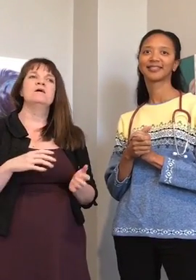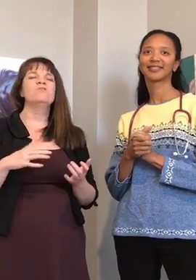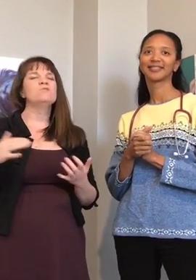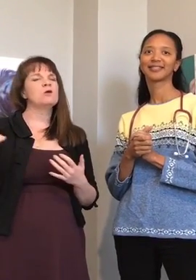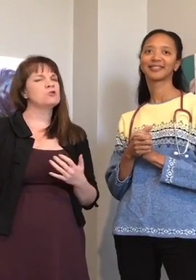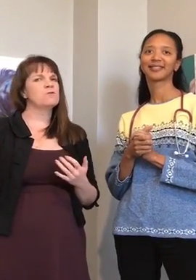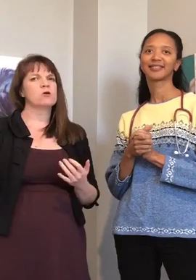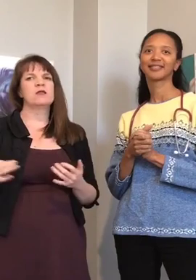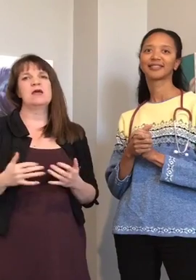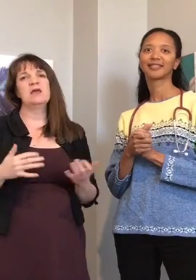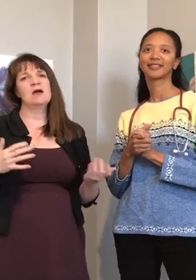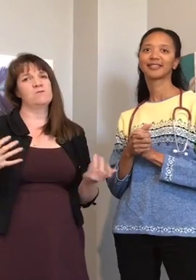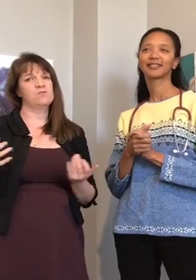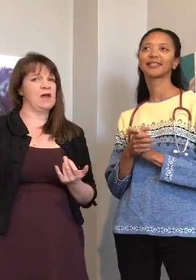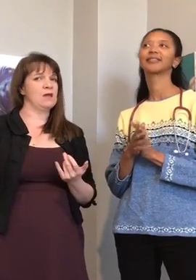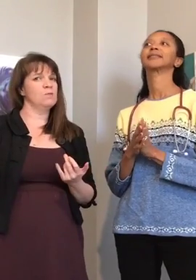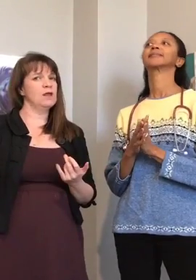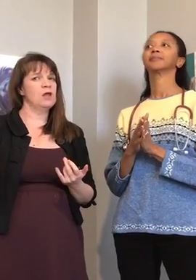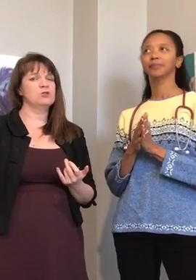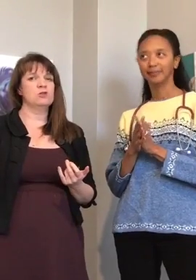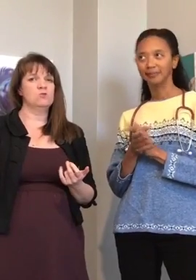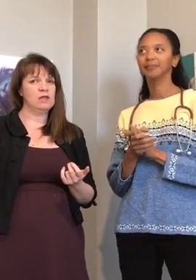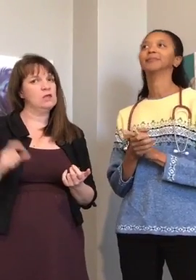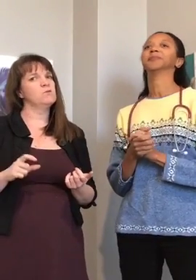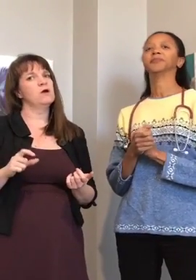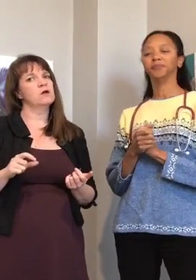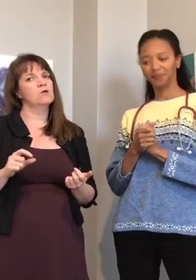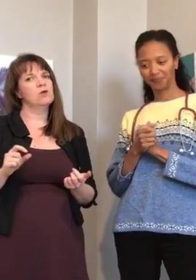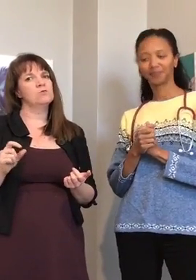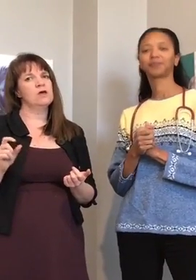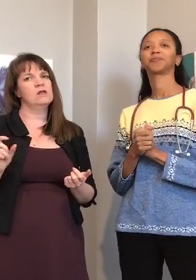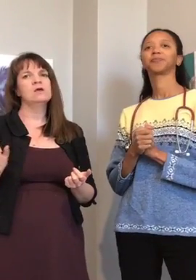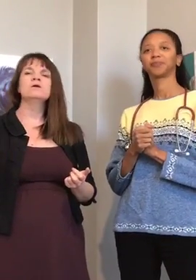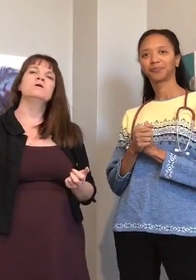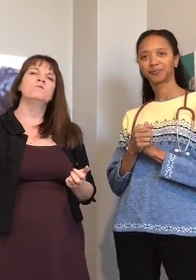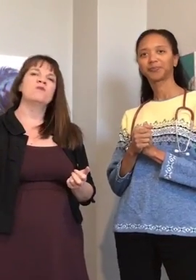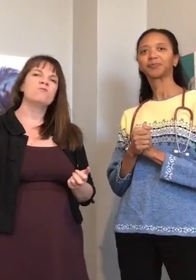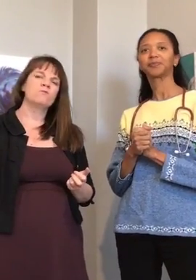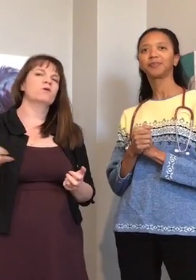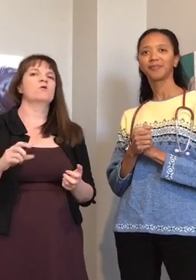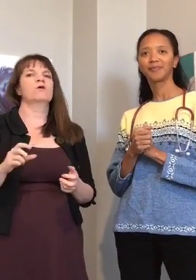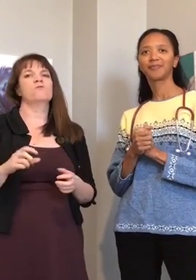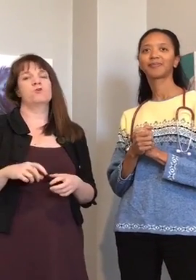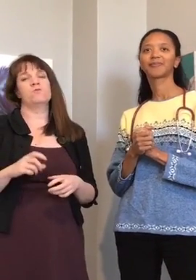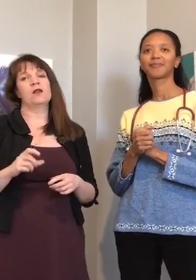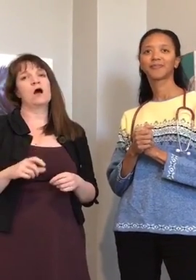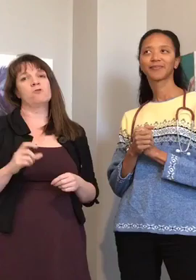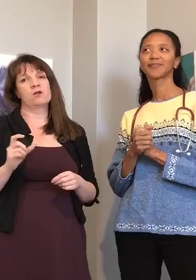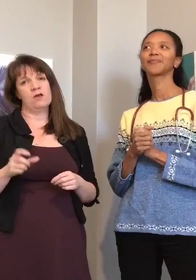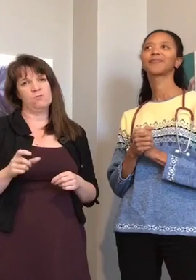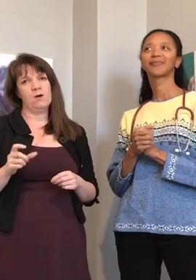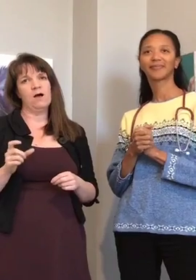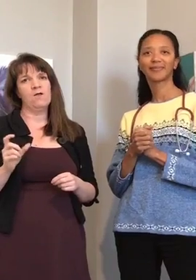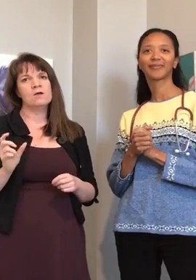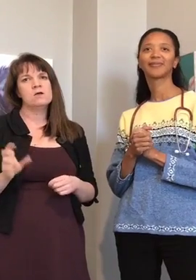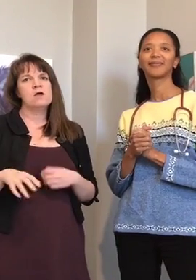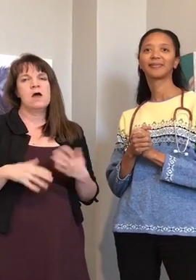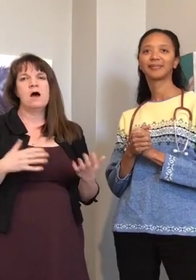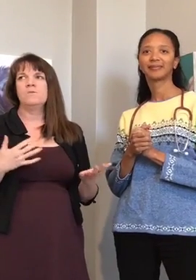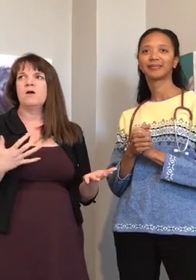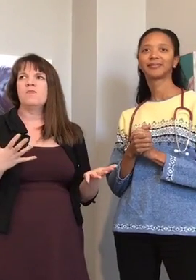CoQ10, especially if you're on any kind of statin medication, you need to be on CoQ10. But that's really critical for those mitochondria as